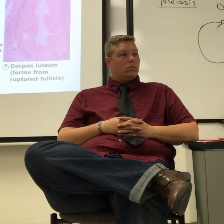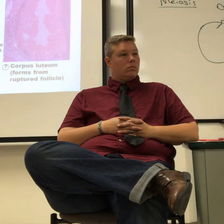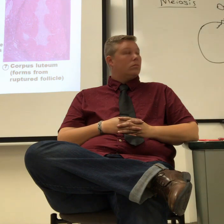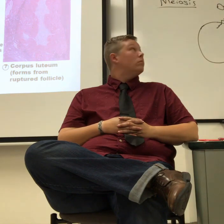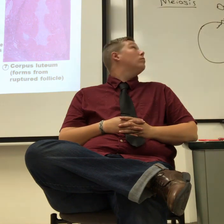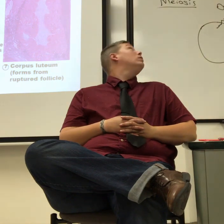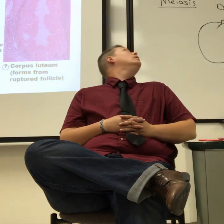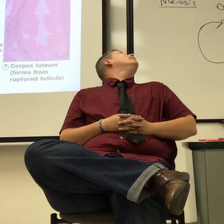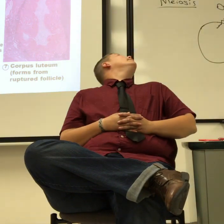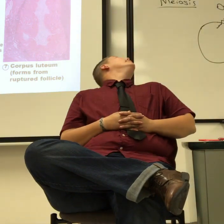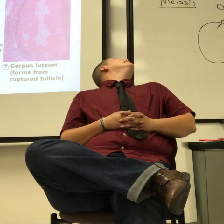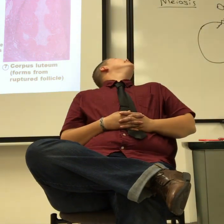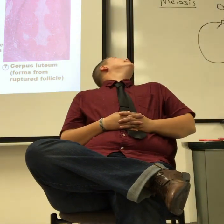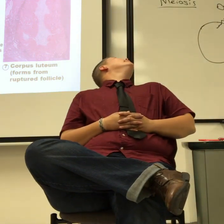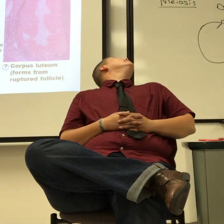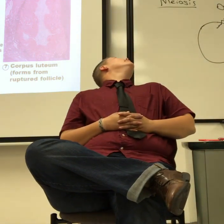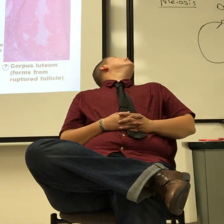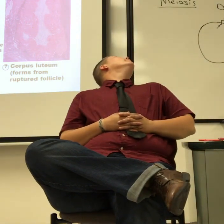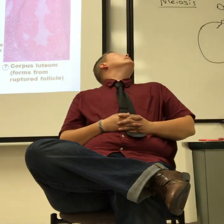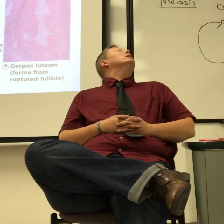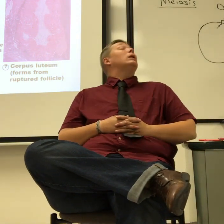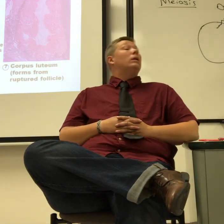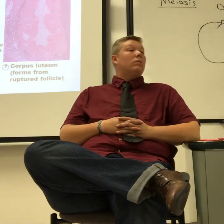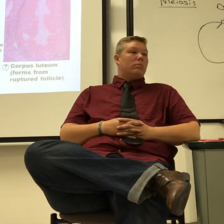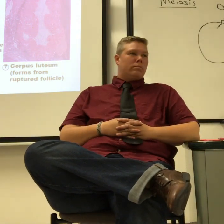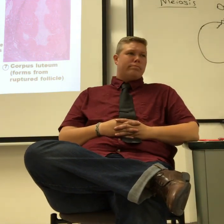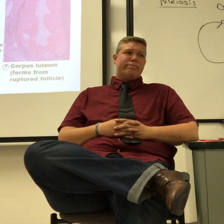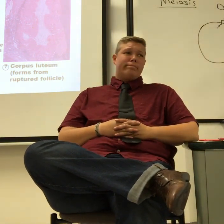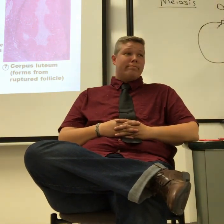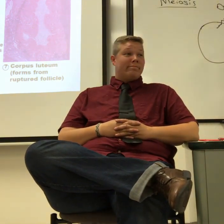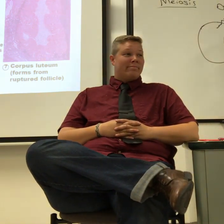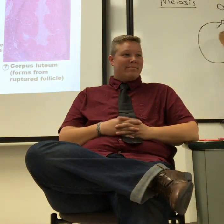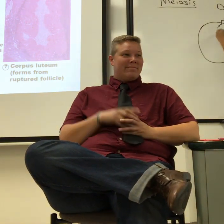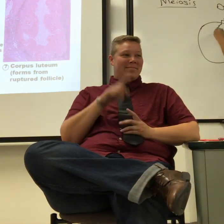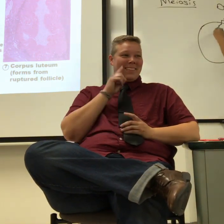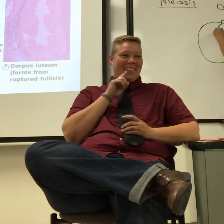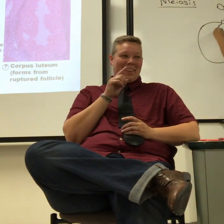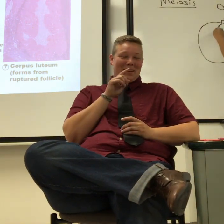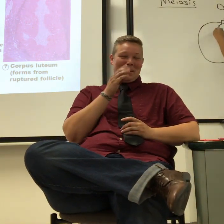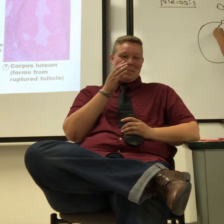Okay, maybe it contributes 2 blue chromosomes.